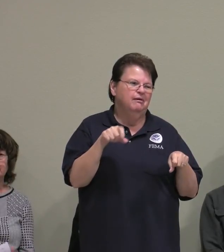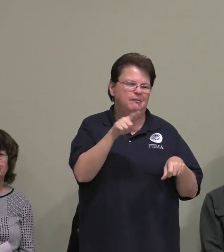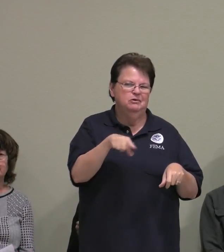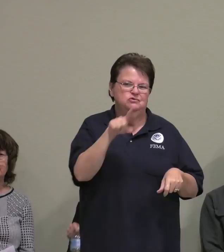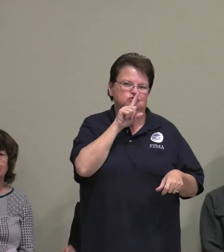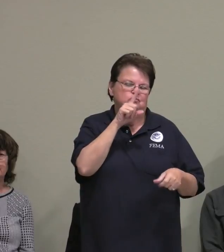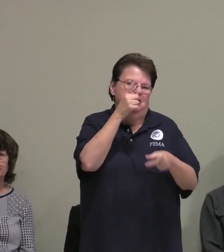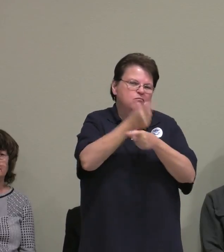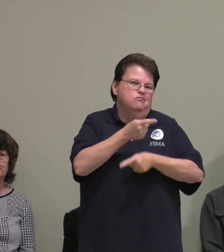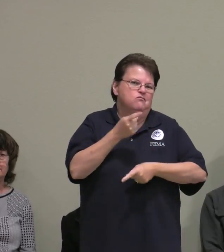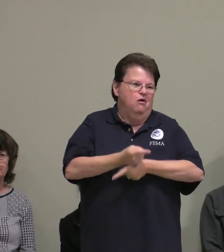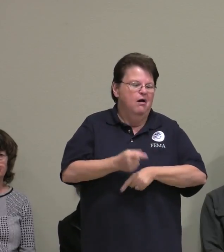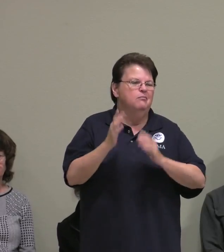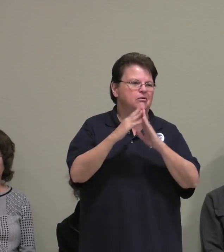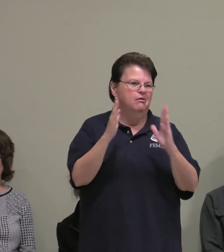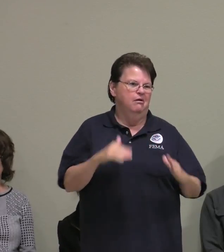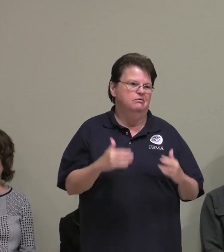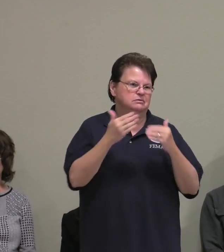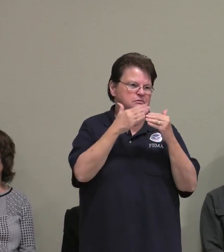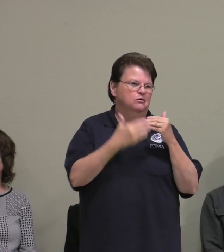adequately housed going forward with this process.